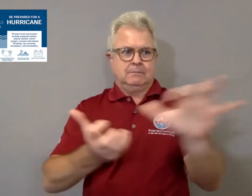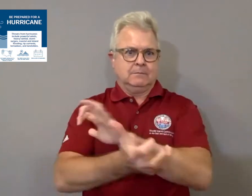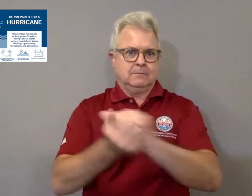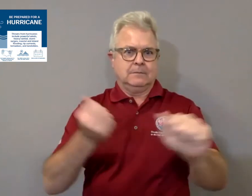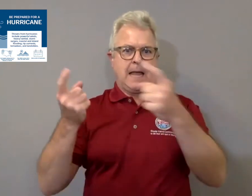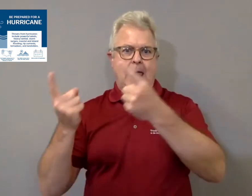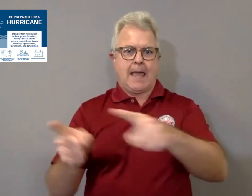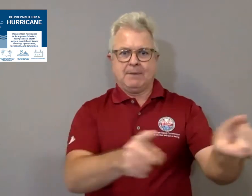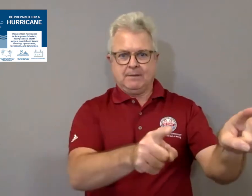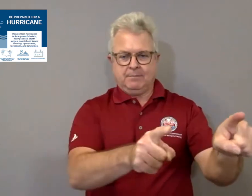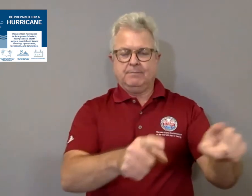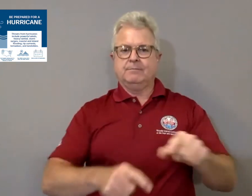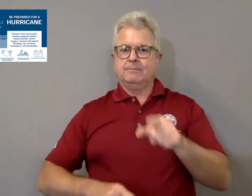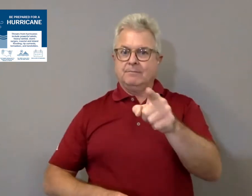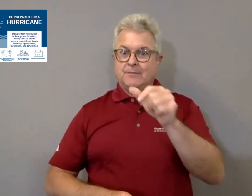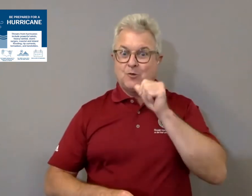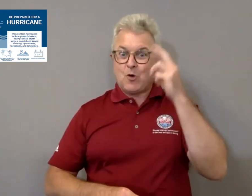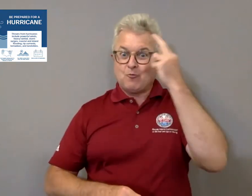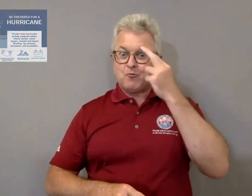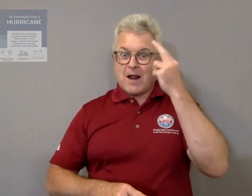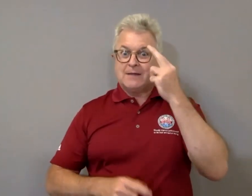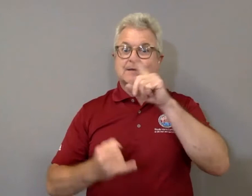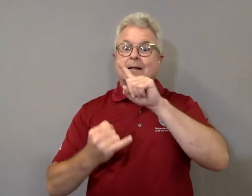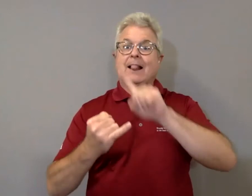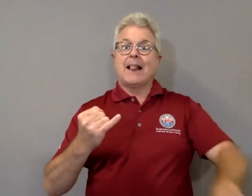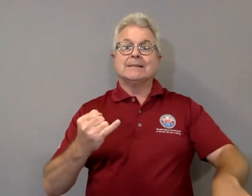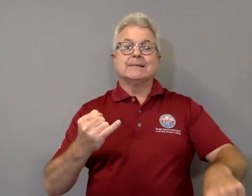can be prepared in case of severe damage that may occur.